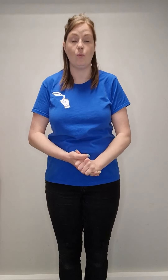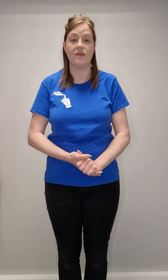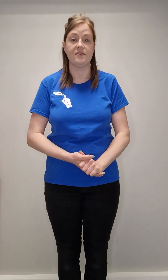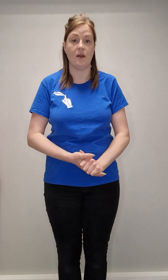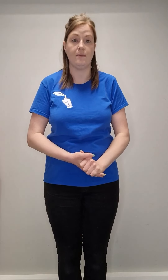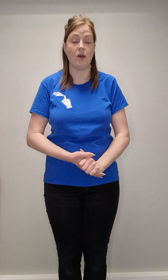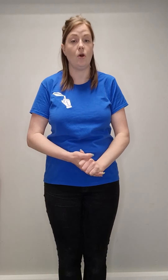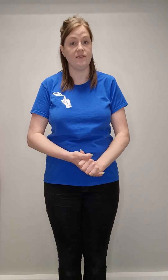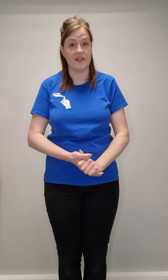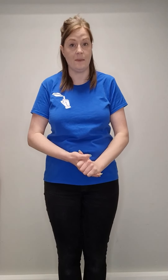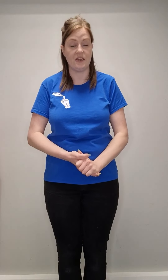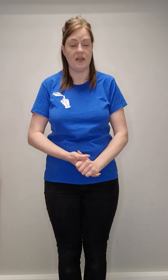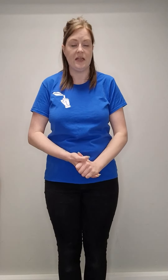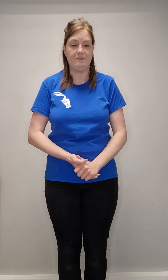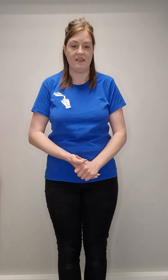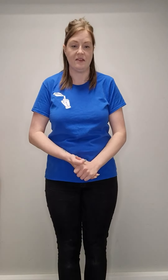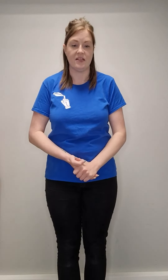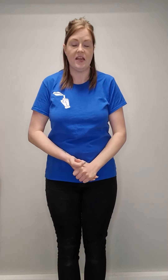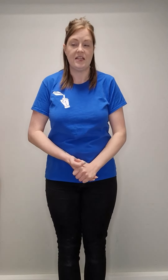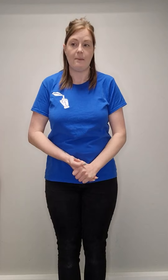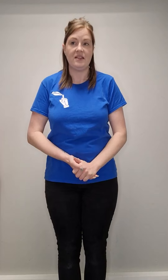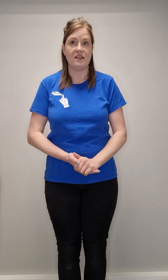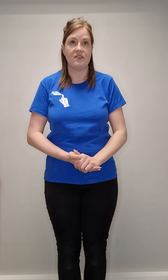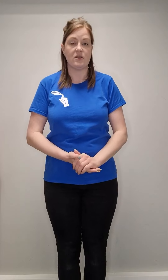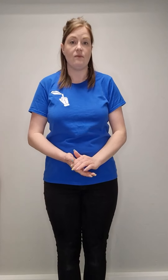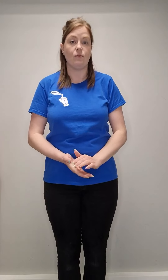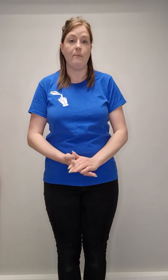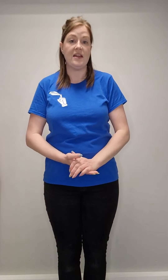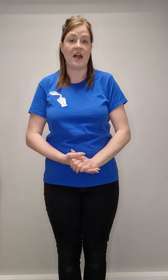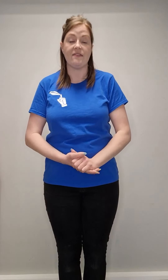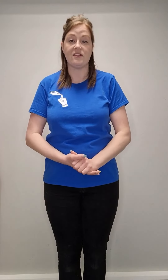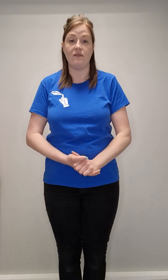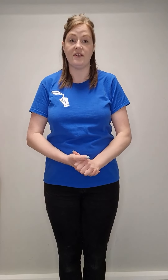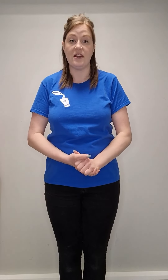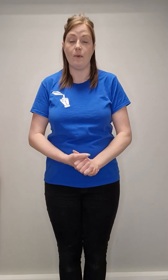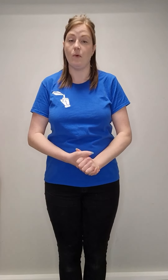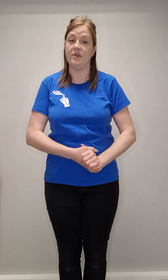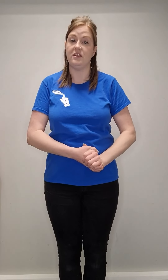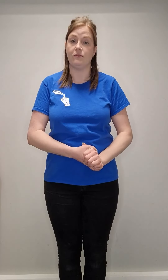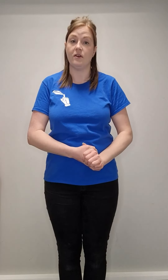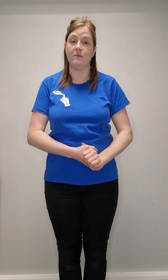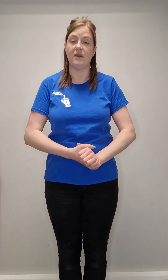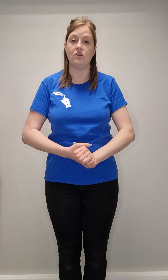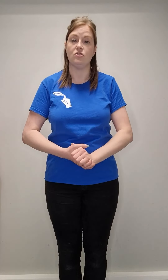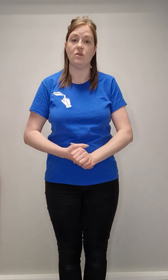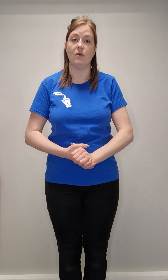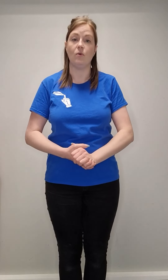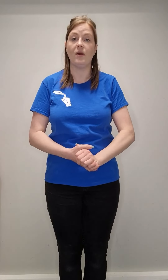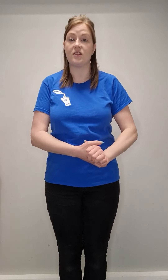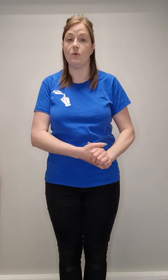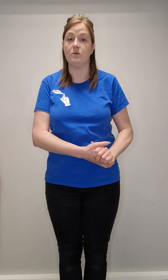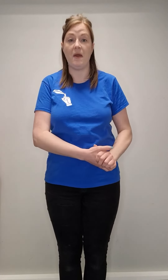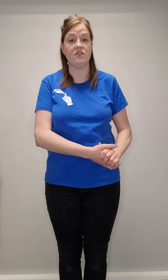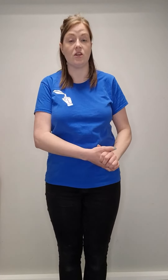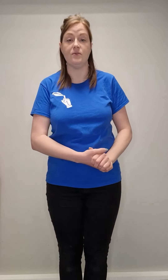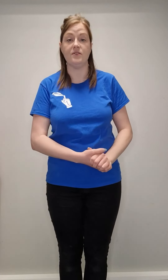one sign per concept method. That means that the sign for bed and the sign for sleep will be different, because you don't always go to bed to go to